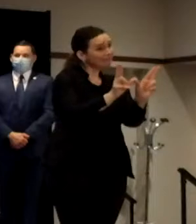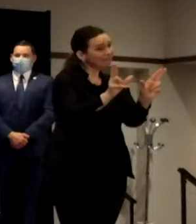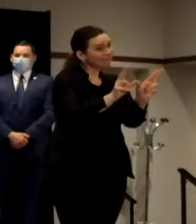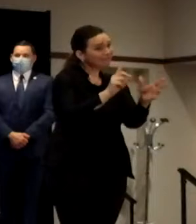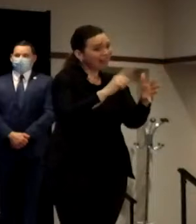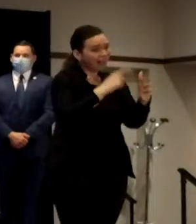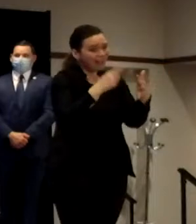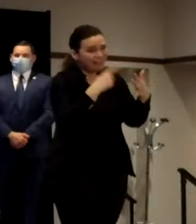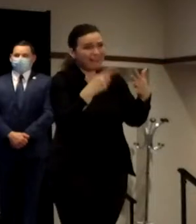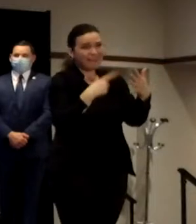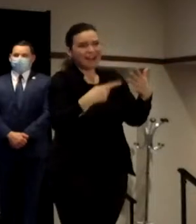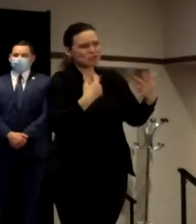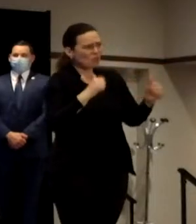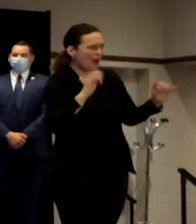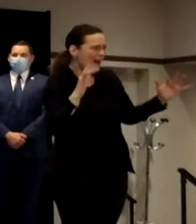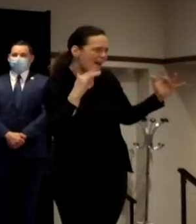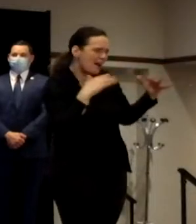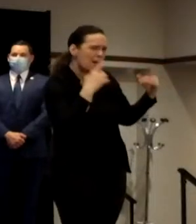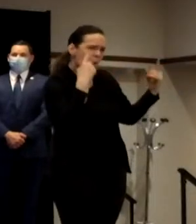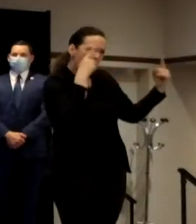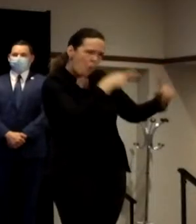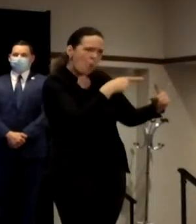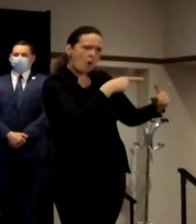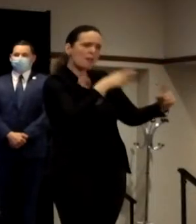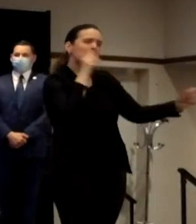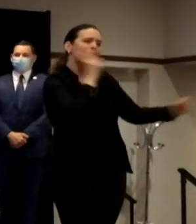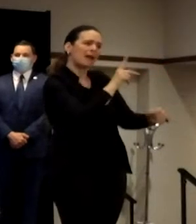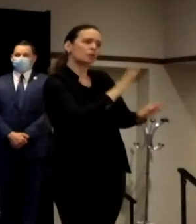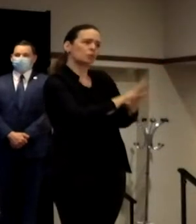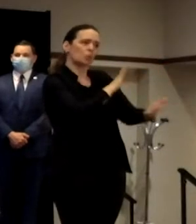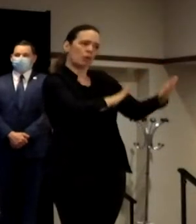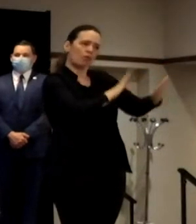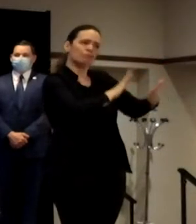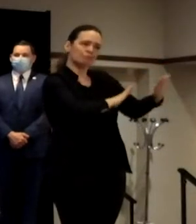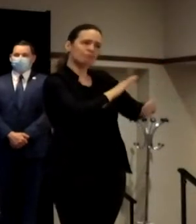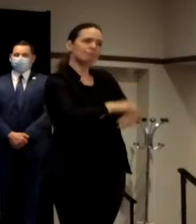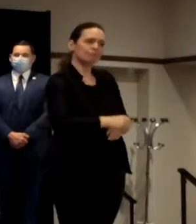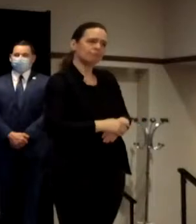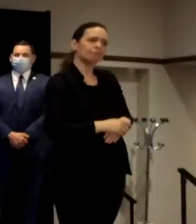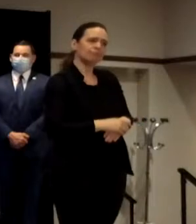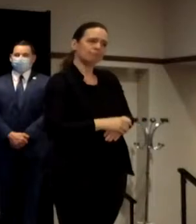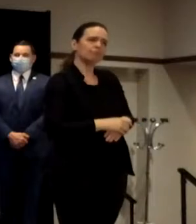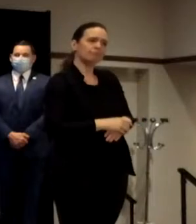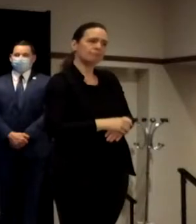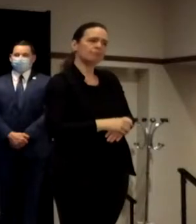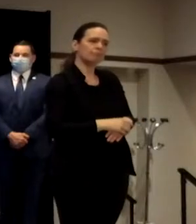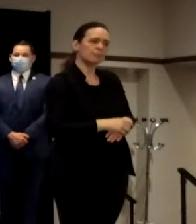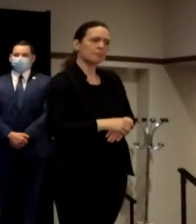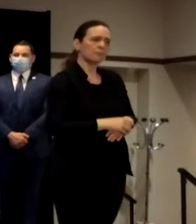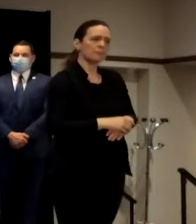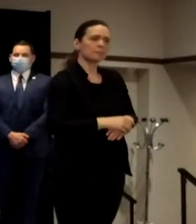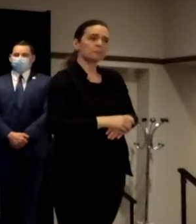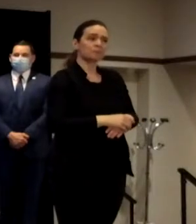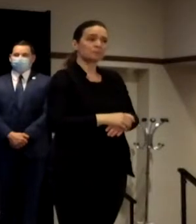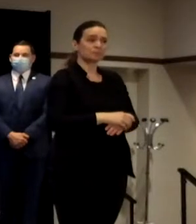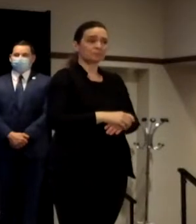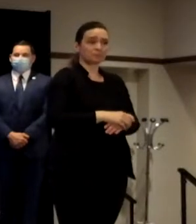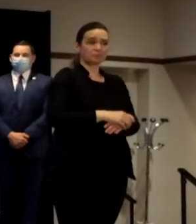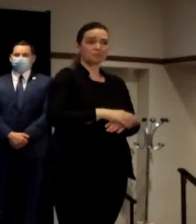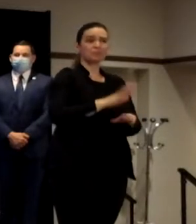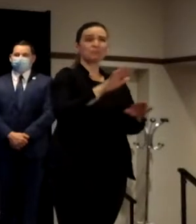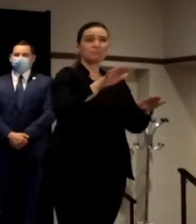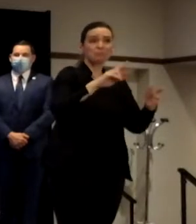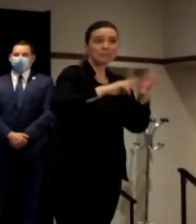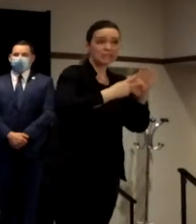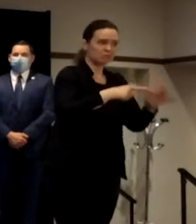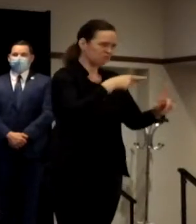actually modify, if any, we need to do policy recommendation in the future. Because no policy should be very rigid. That's a very important